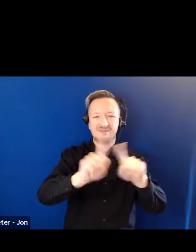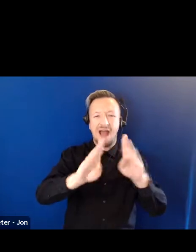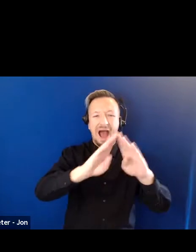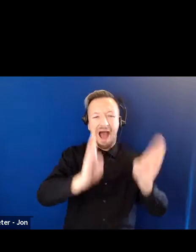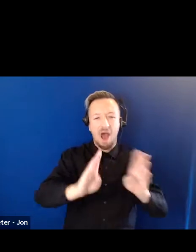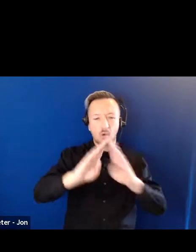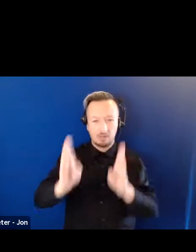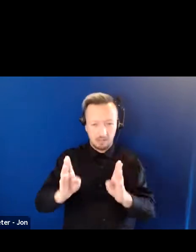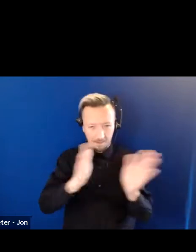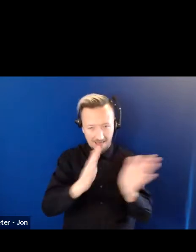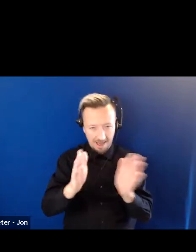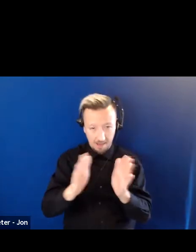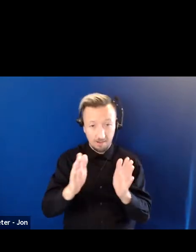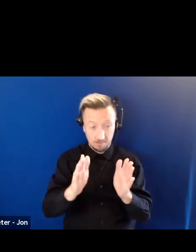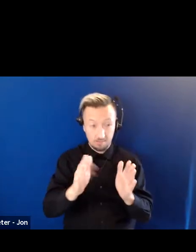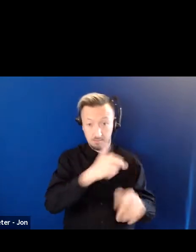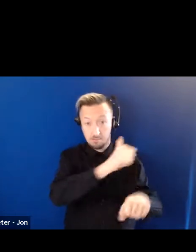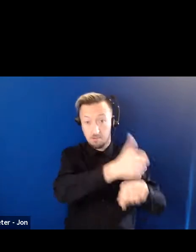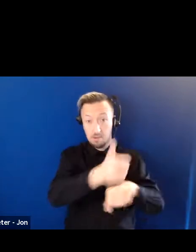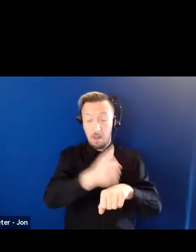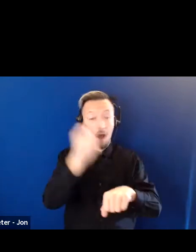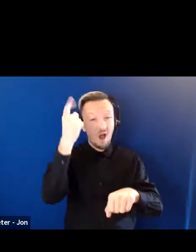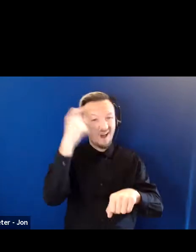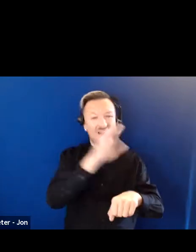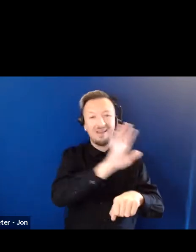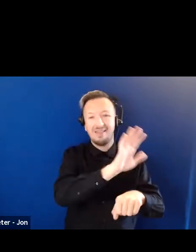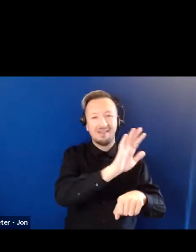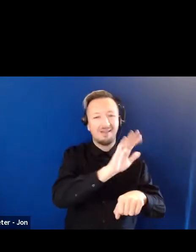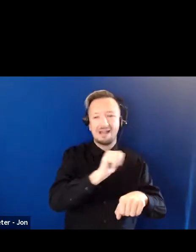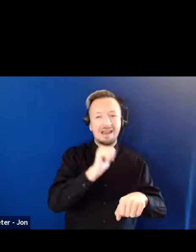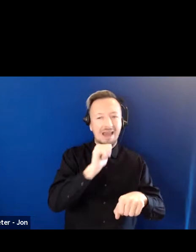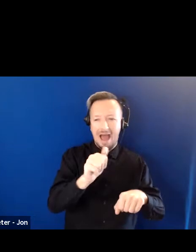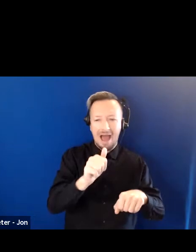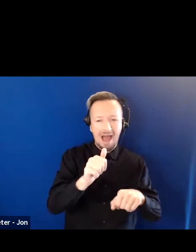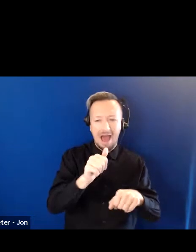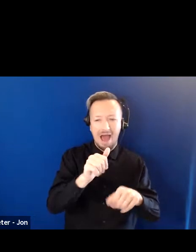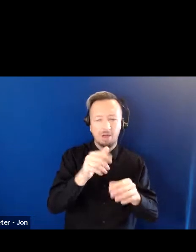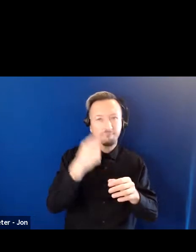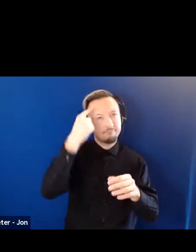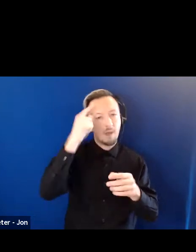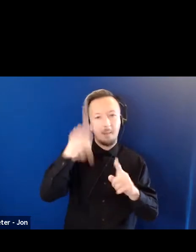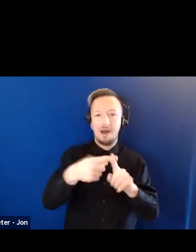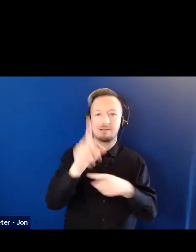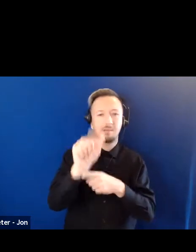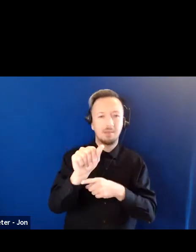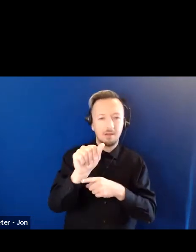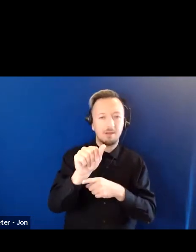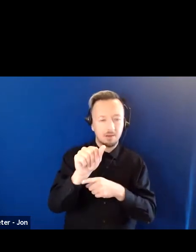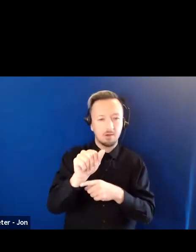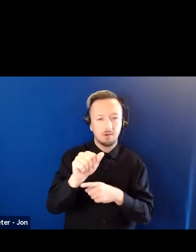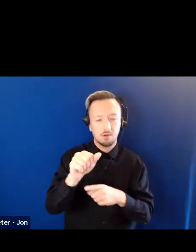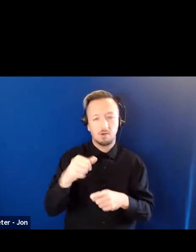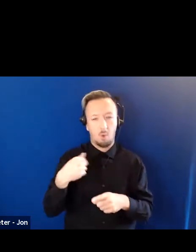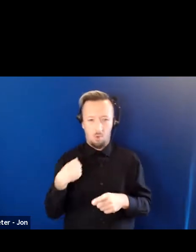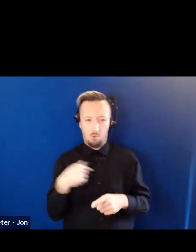very little in regards to disability. And we started asking these questions. And sometimes people just